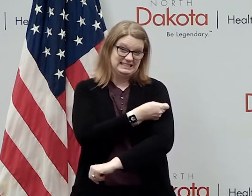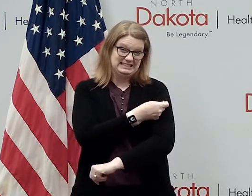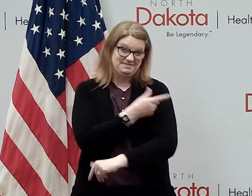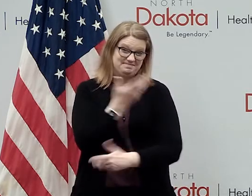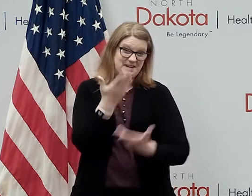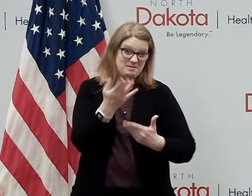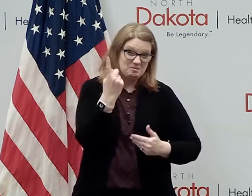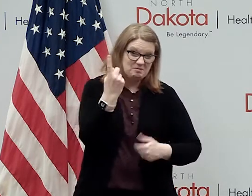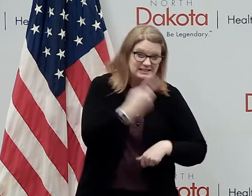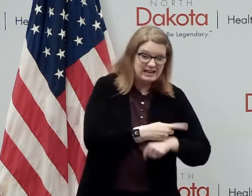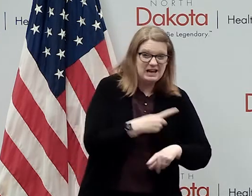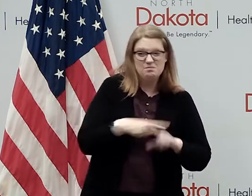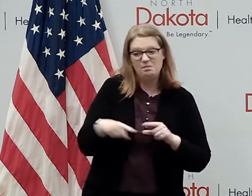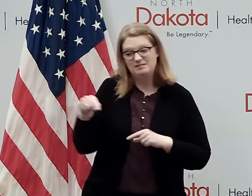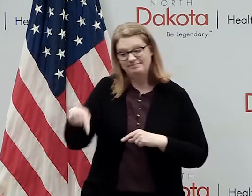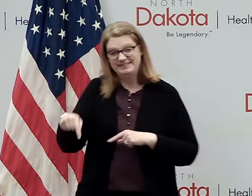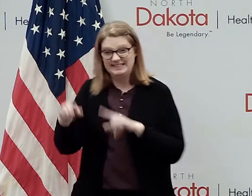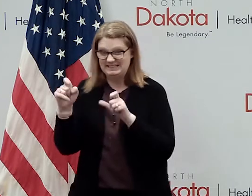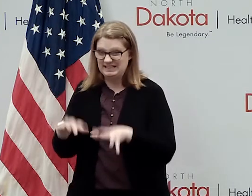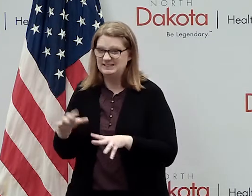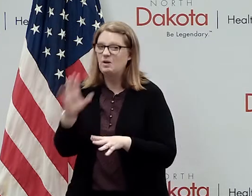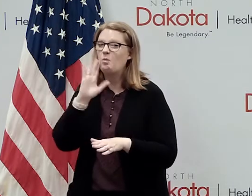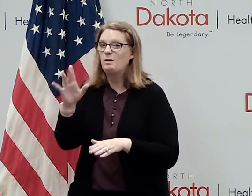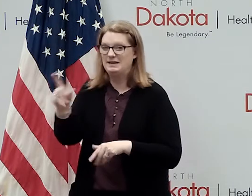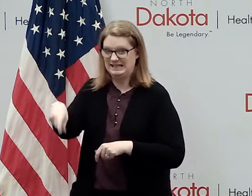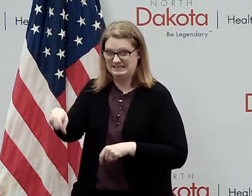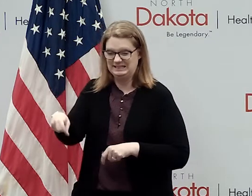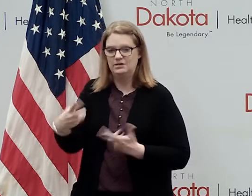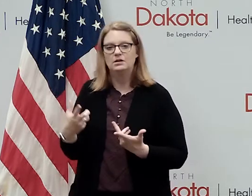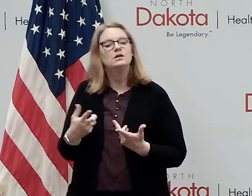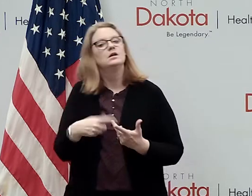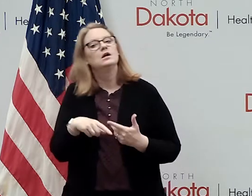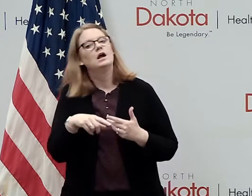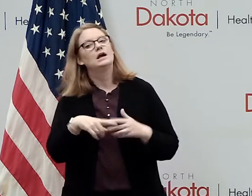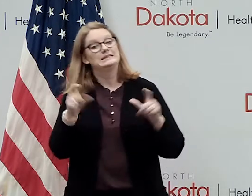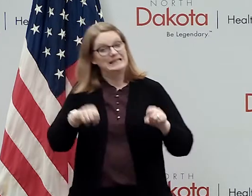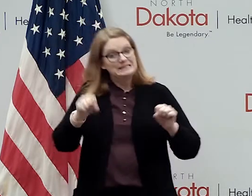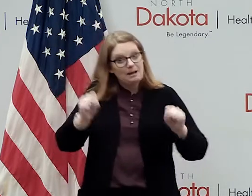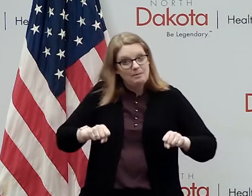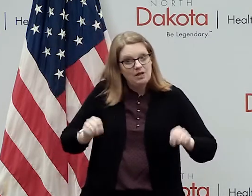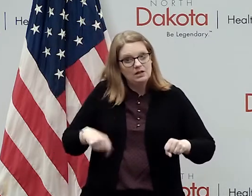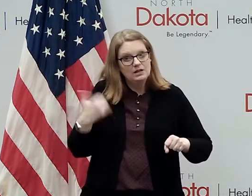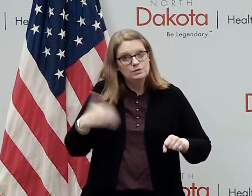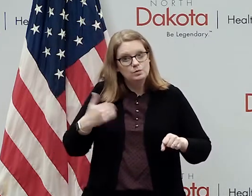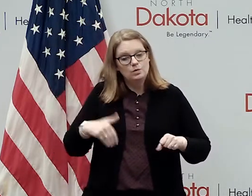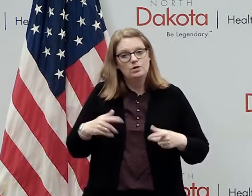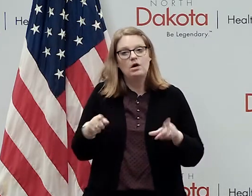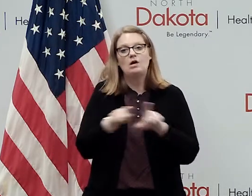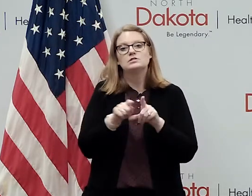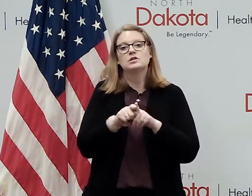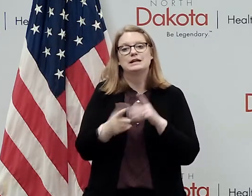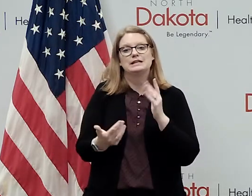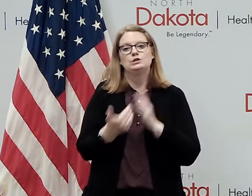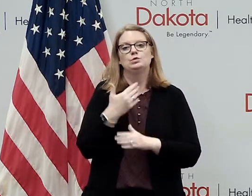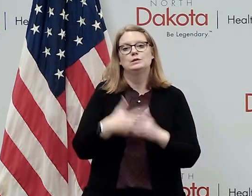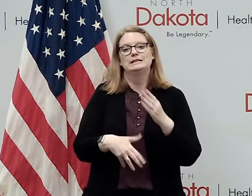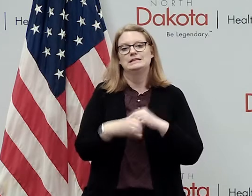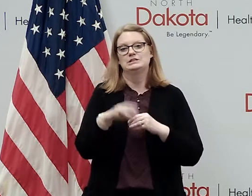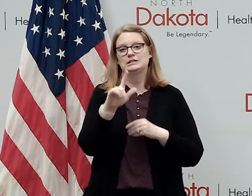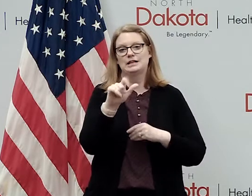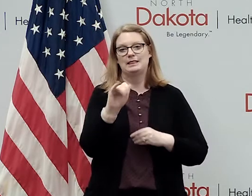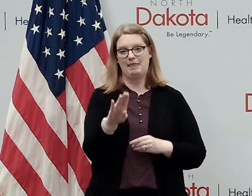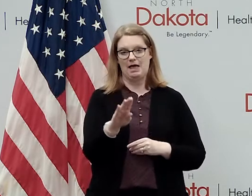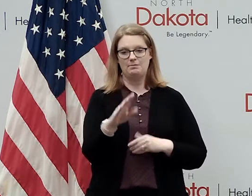an important part of our roadmap. We continue to make great strides on testing capacity, and with some new additions in the lab, we now